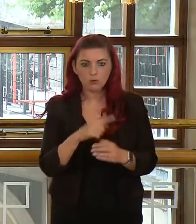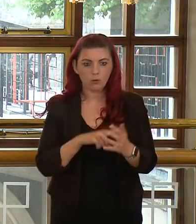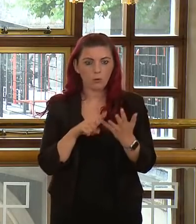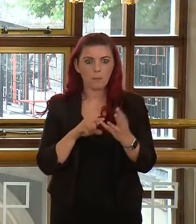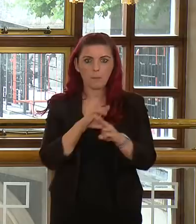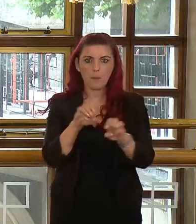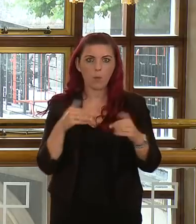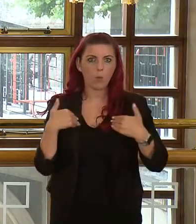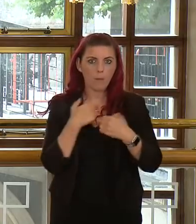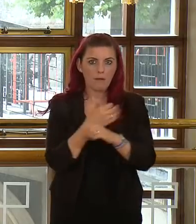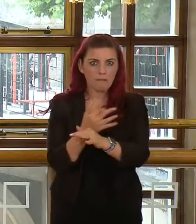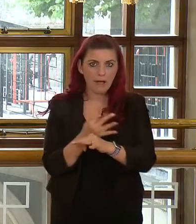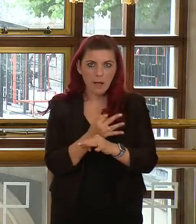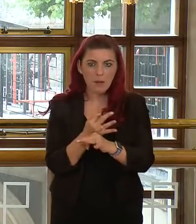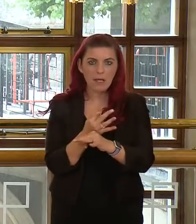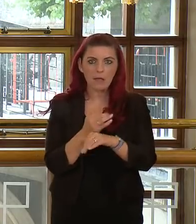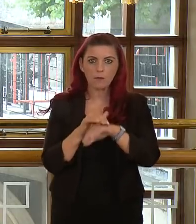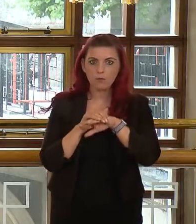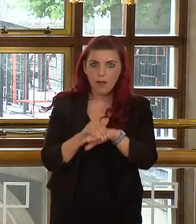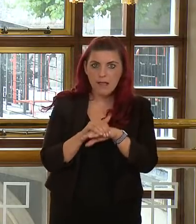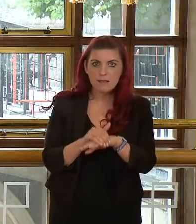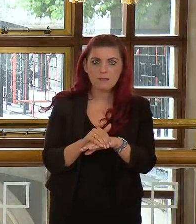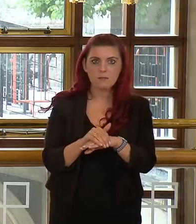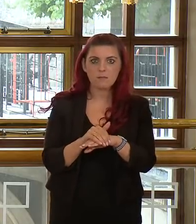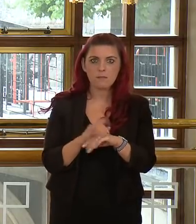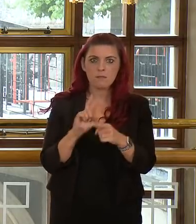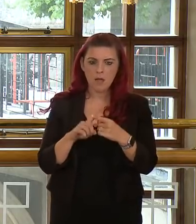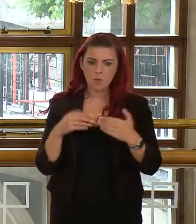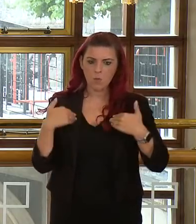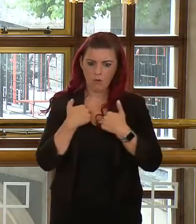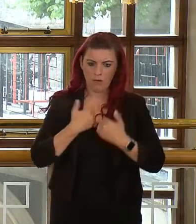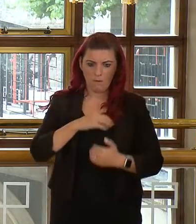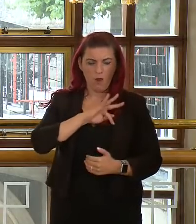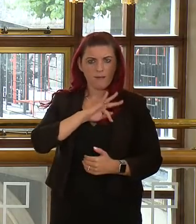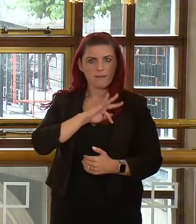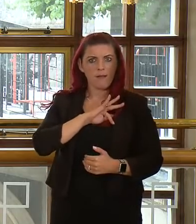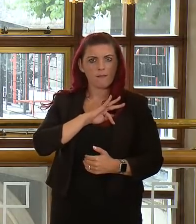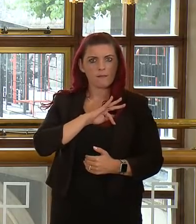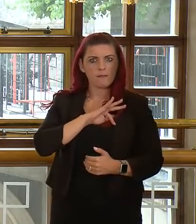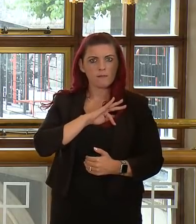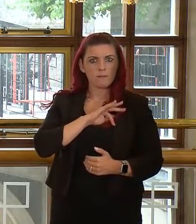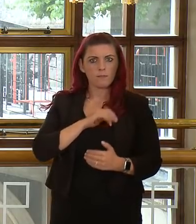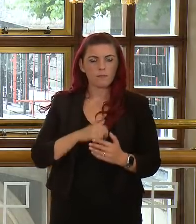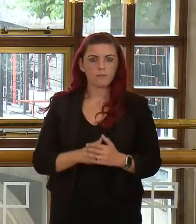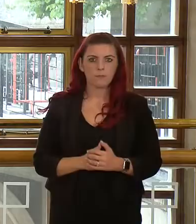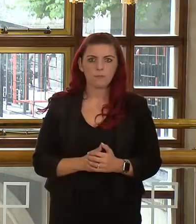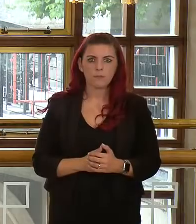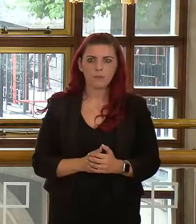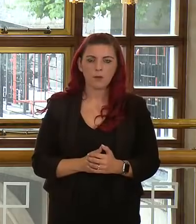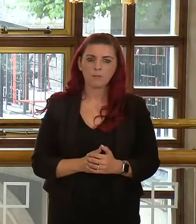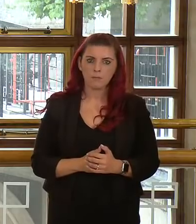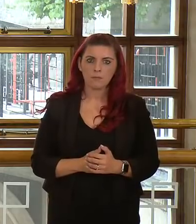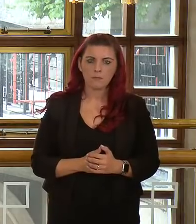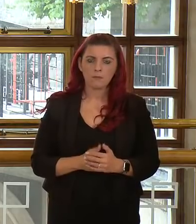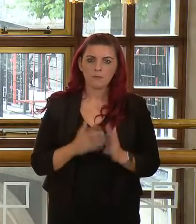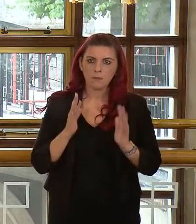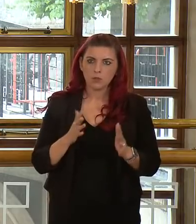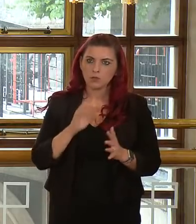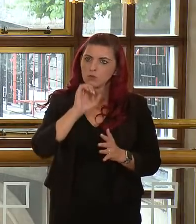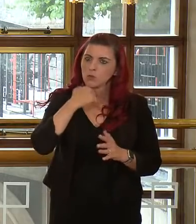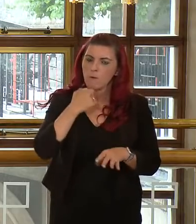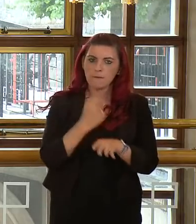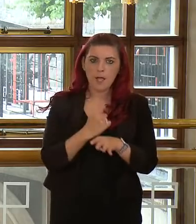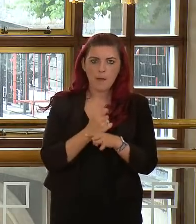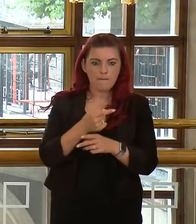family. We worried about friends. And we worried for ourselves. This has been a tough time for us